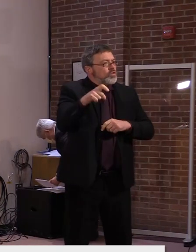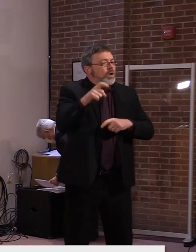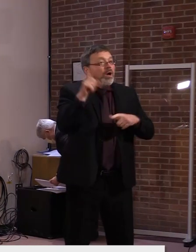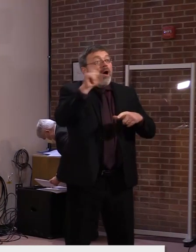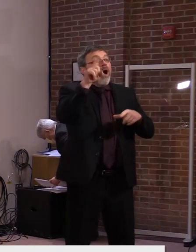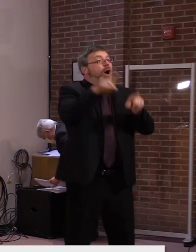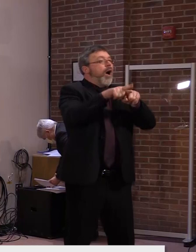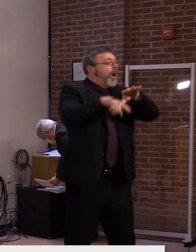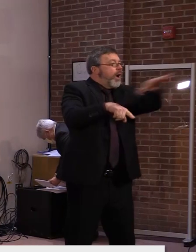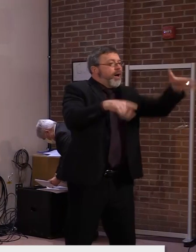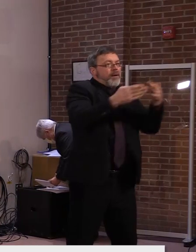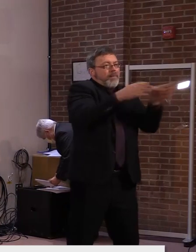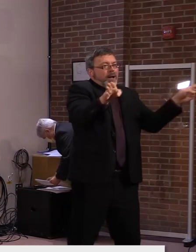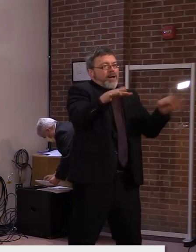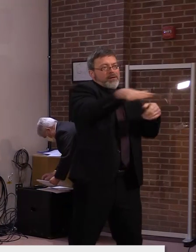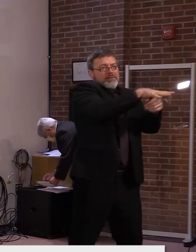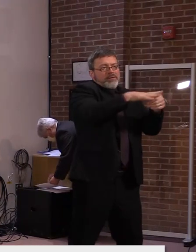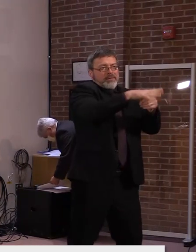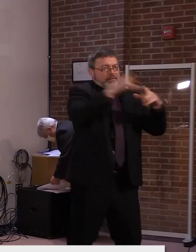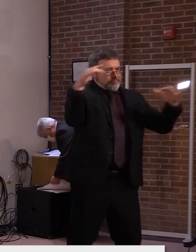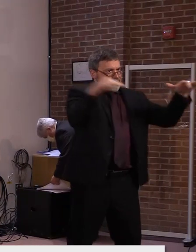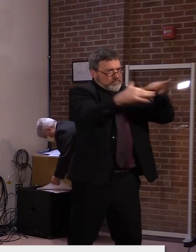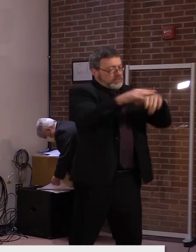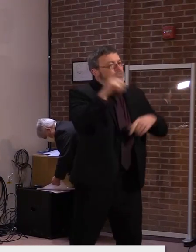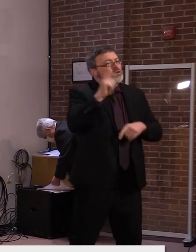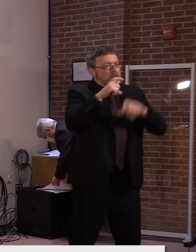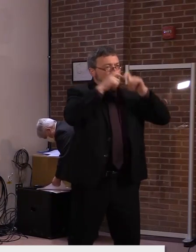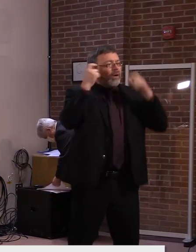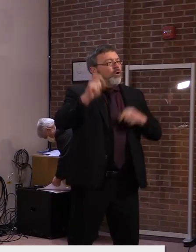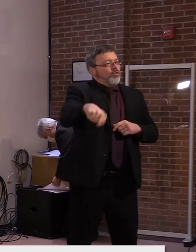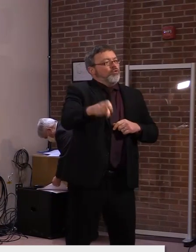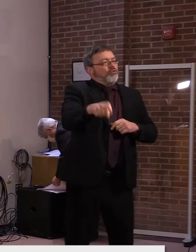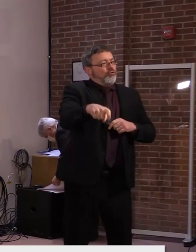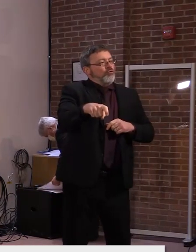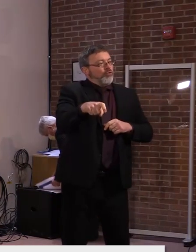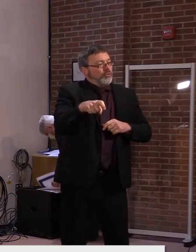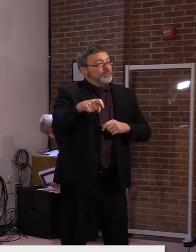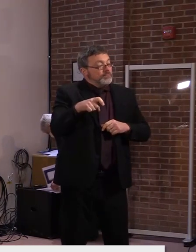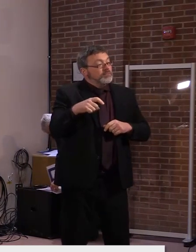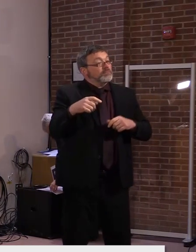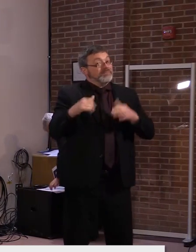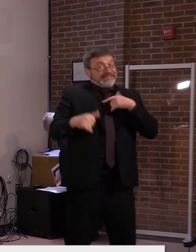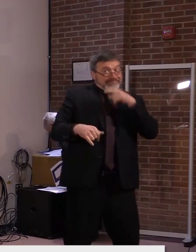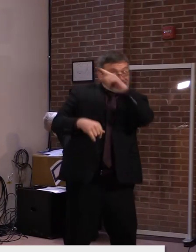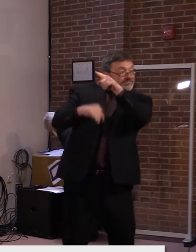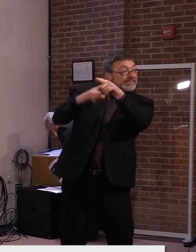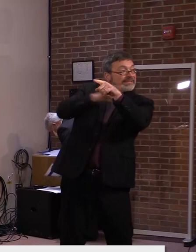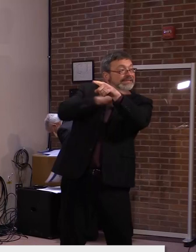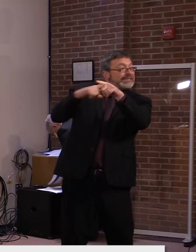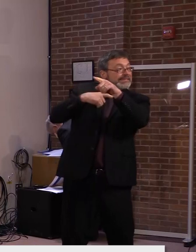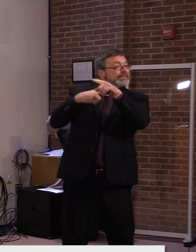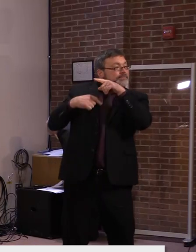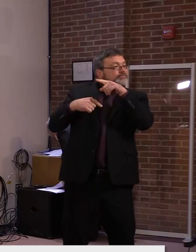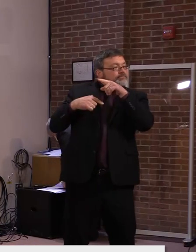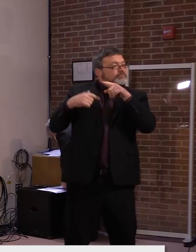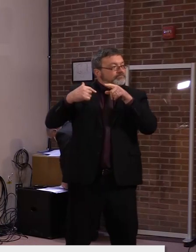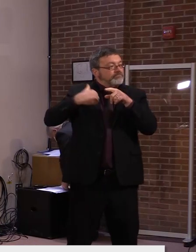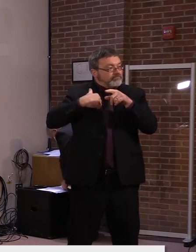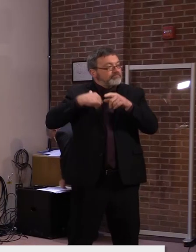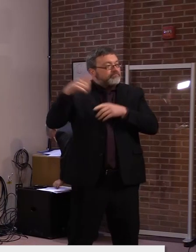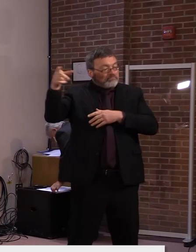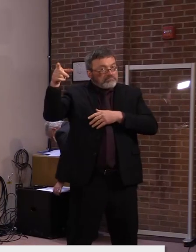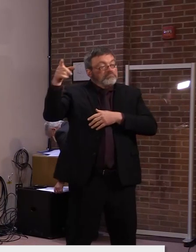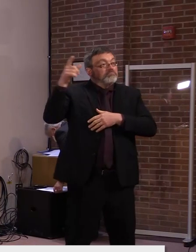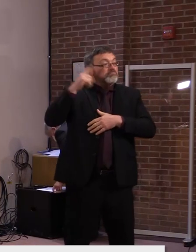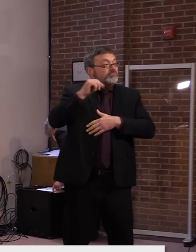I also saw, along with the olive branch I offered, the Senate pass a resolution calling on me to take,